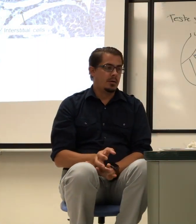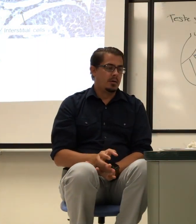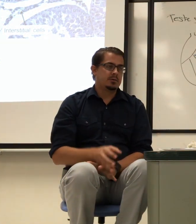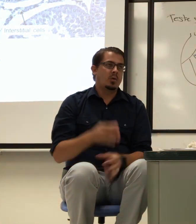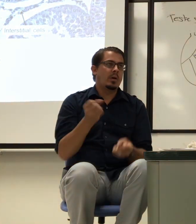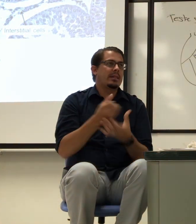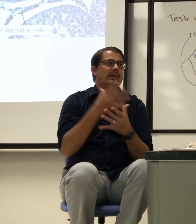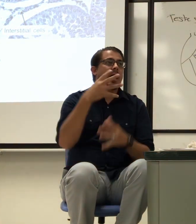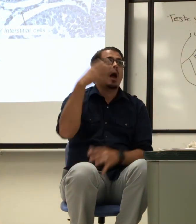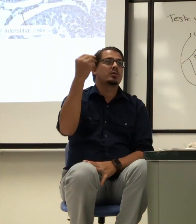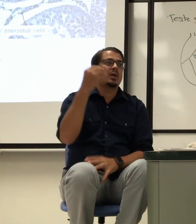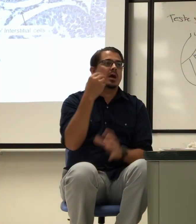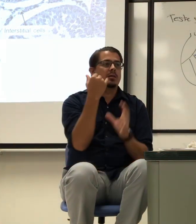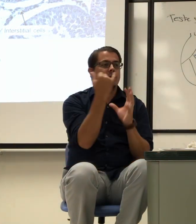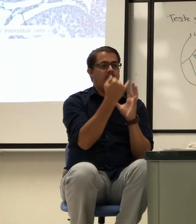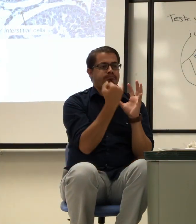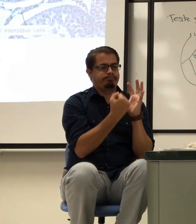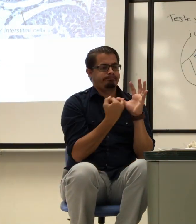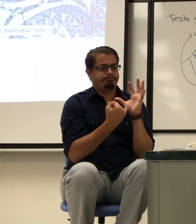outside.